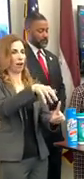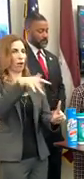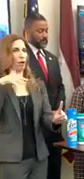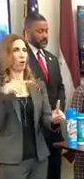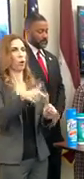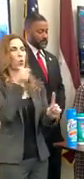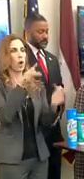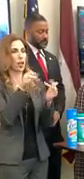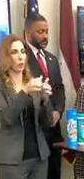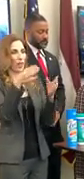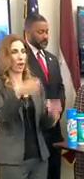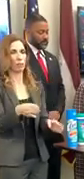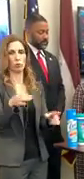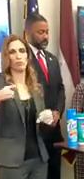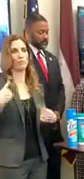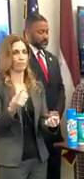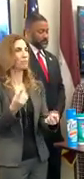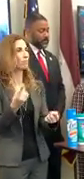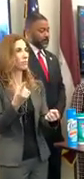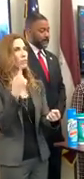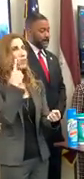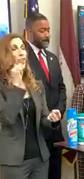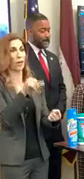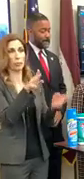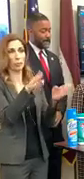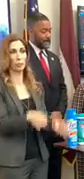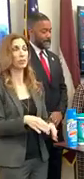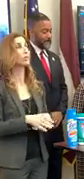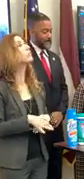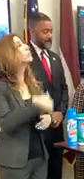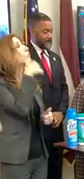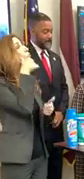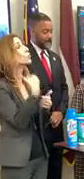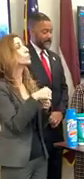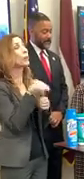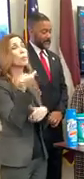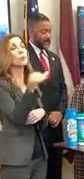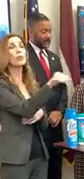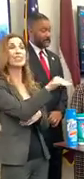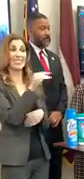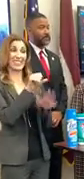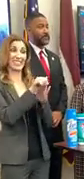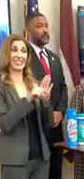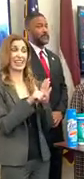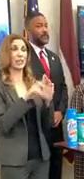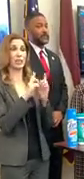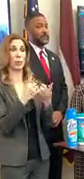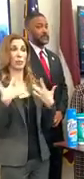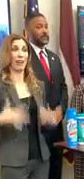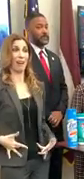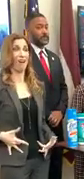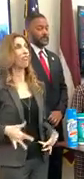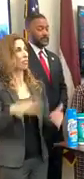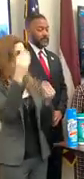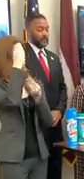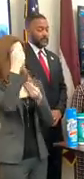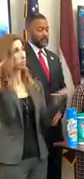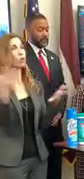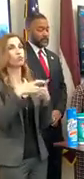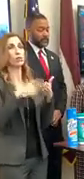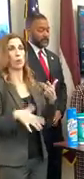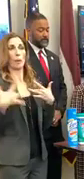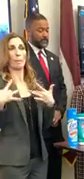that individual. Just a reminder that State Department of Health is releasing test results at